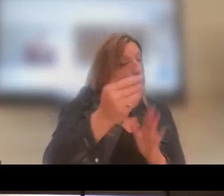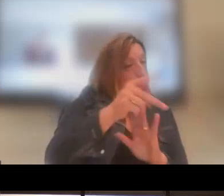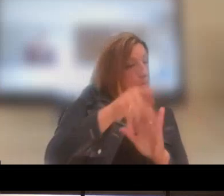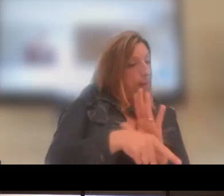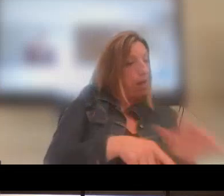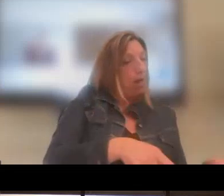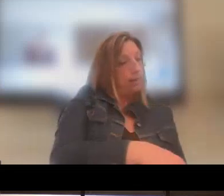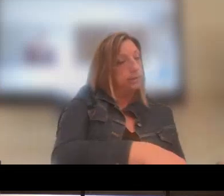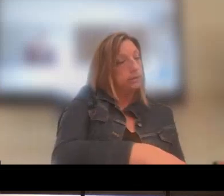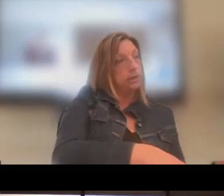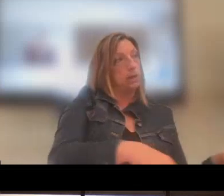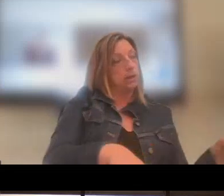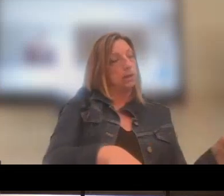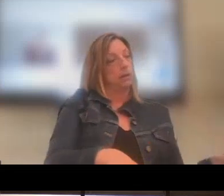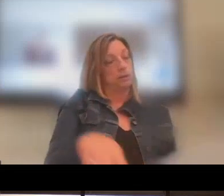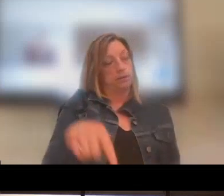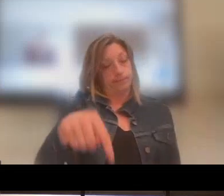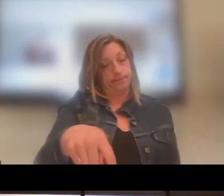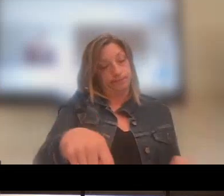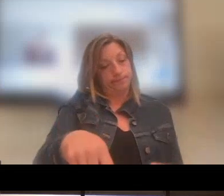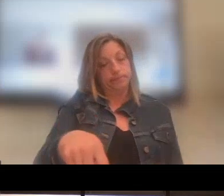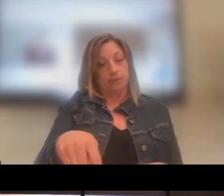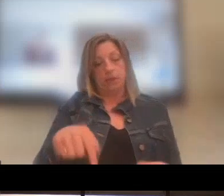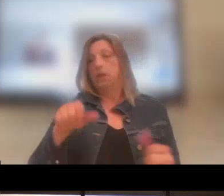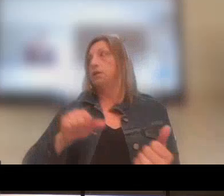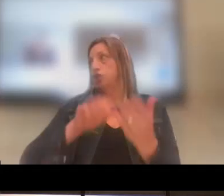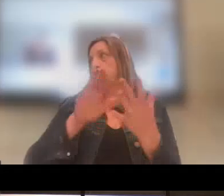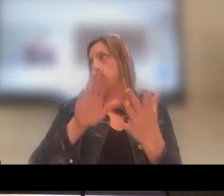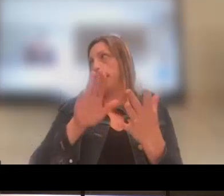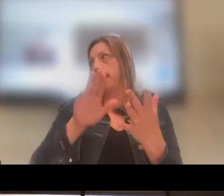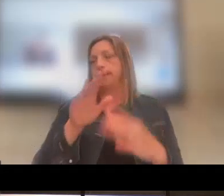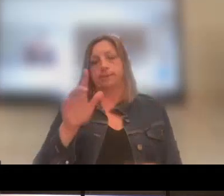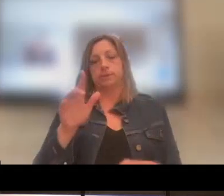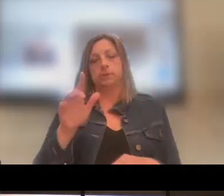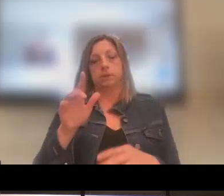campus and keeping things locked, and this policy